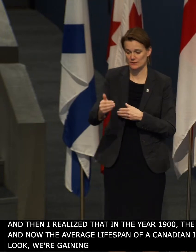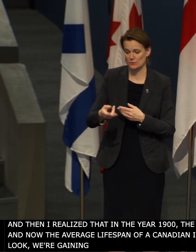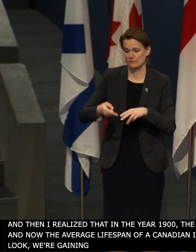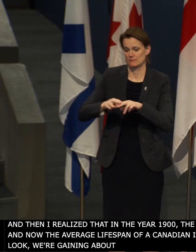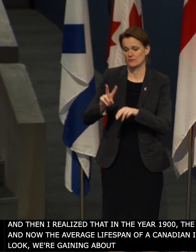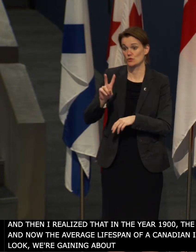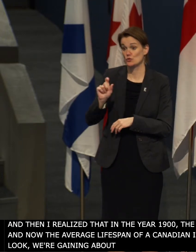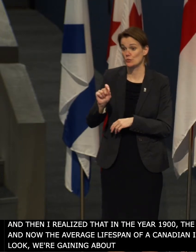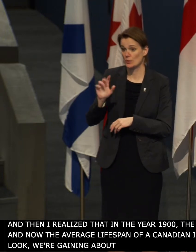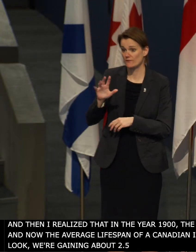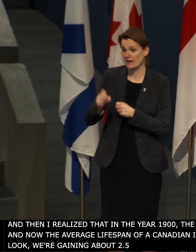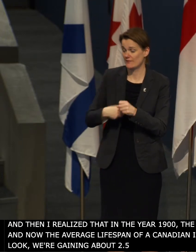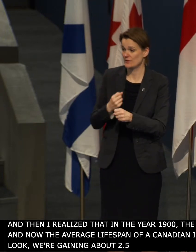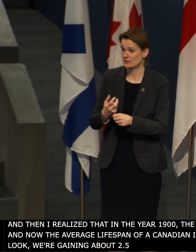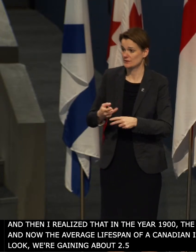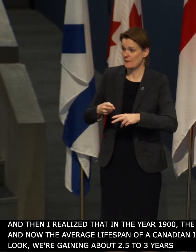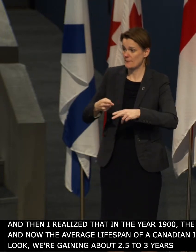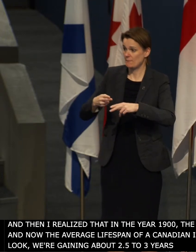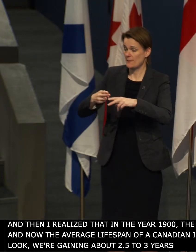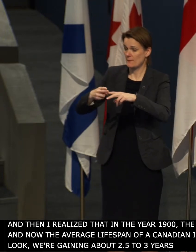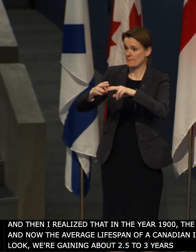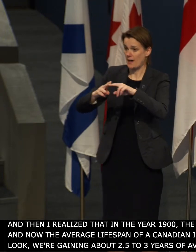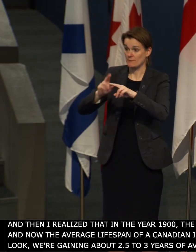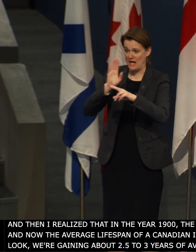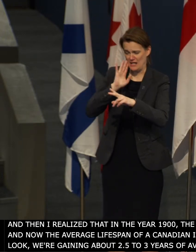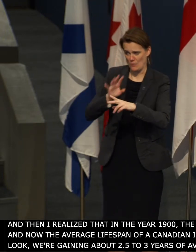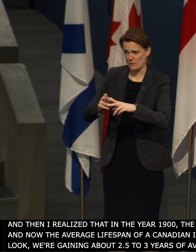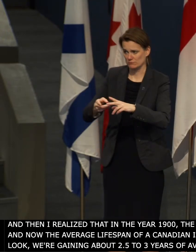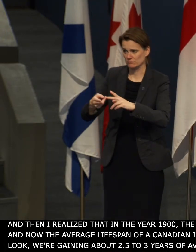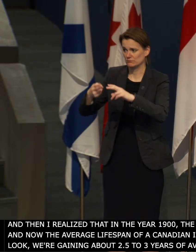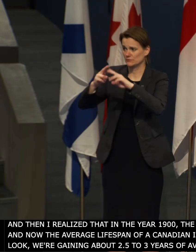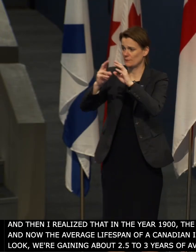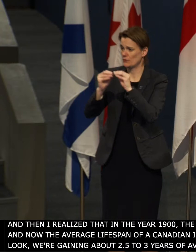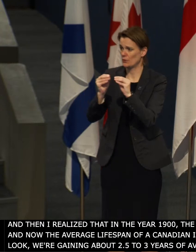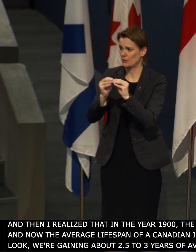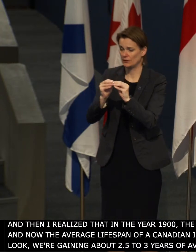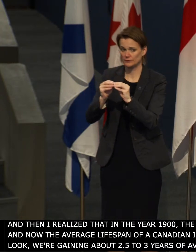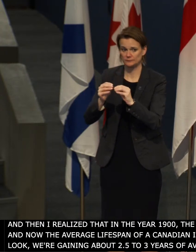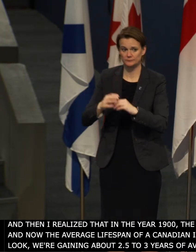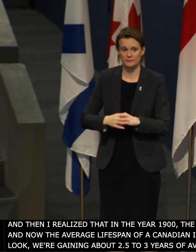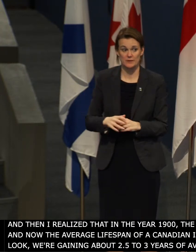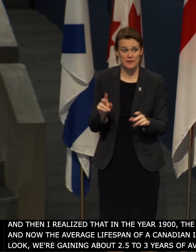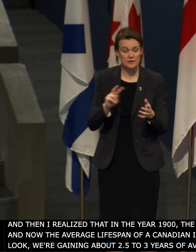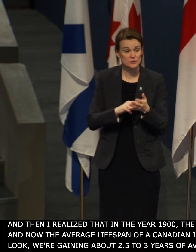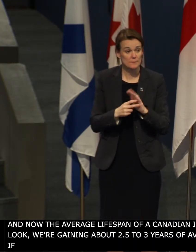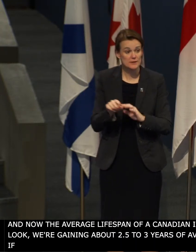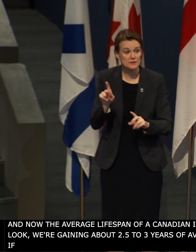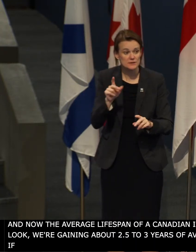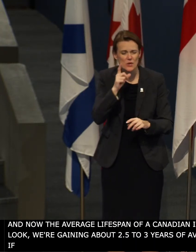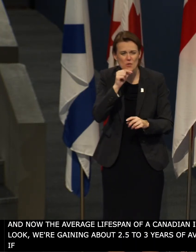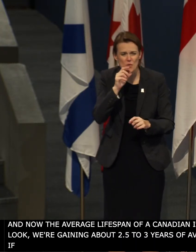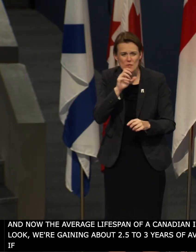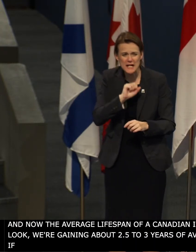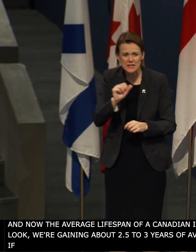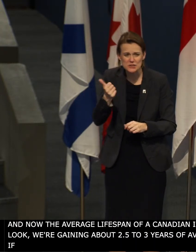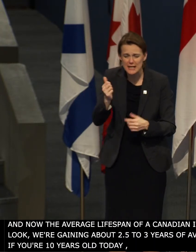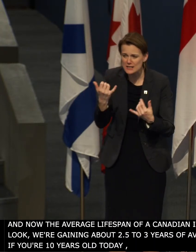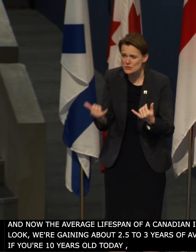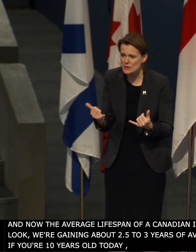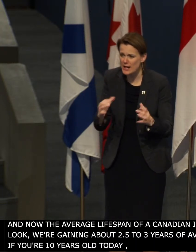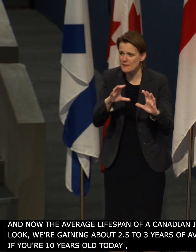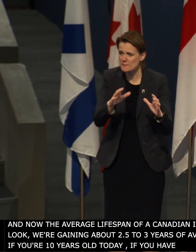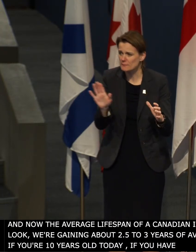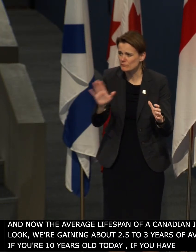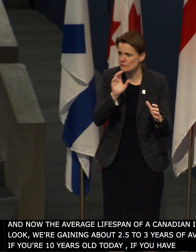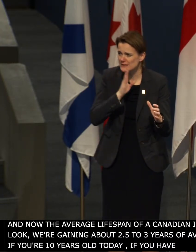average lifespan here in Canada for every decade. If you're 10 years old today, if you have a 10-year-old son or